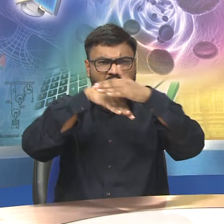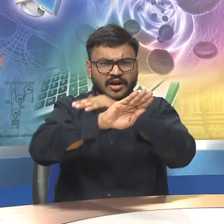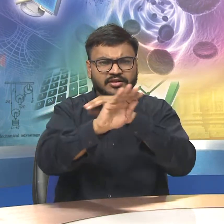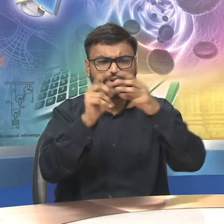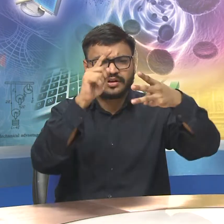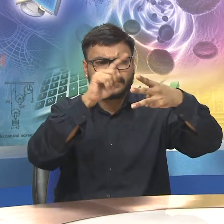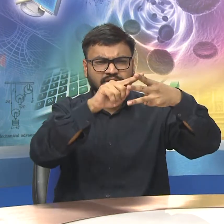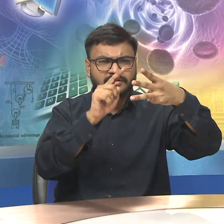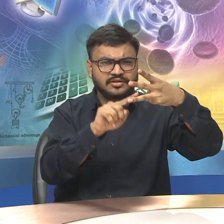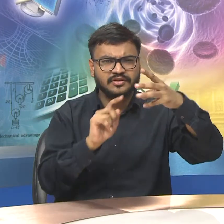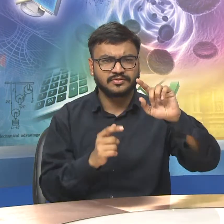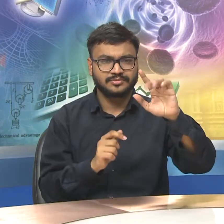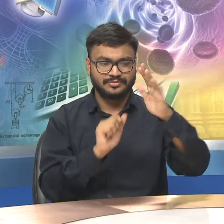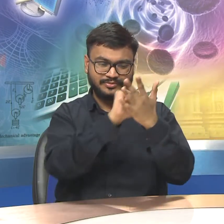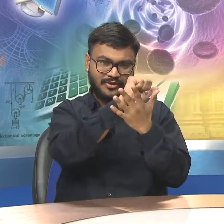In this sign,